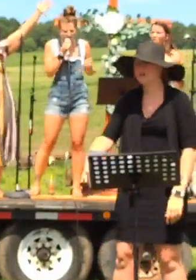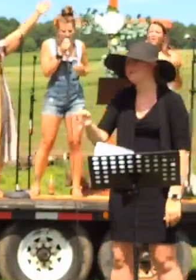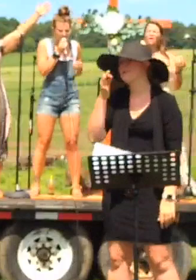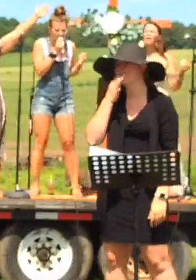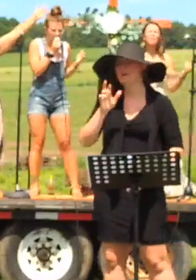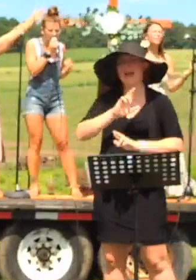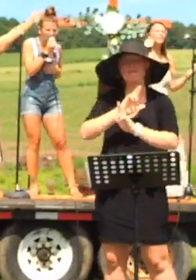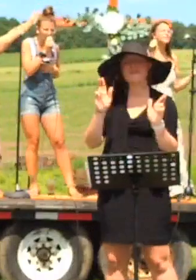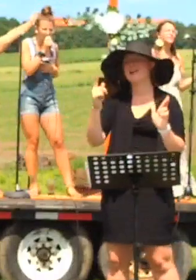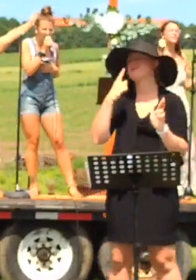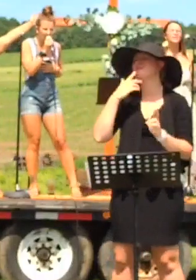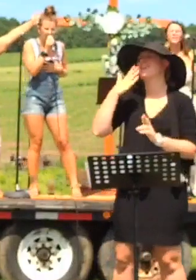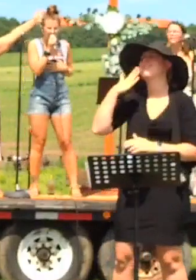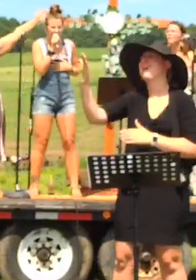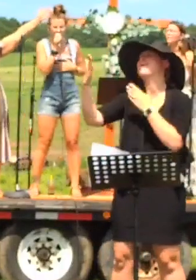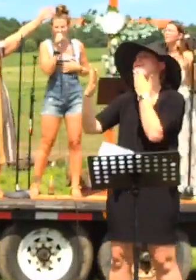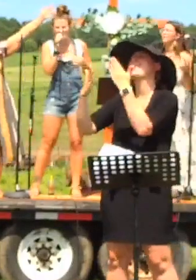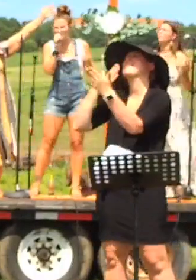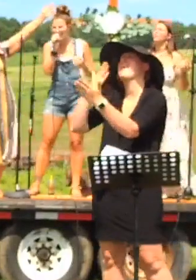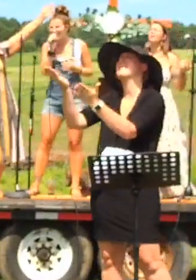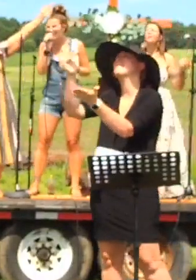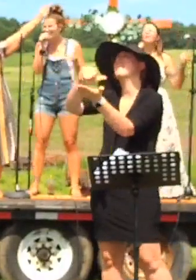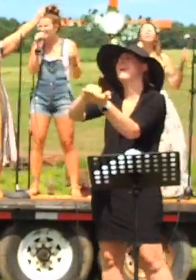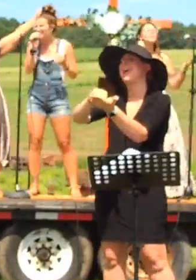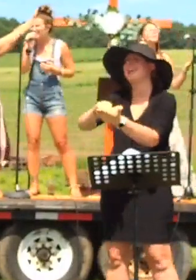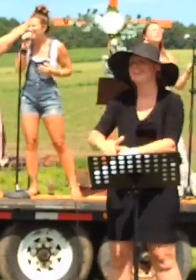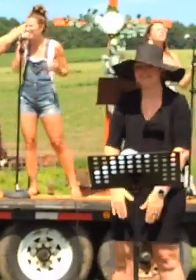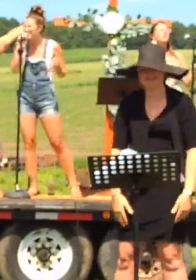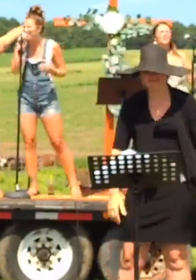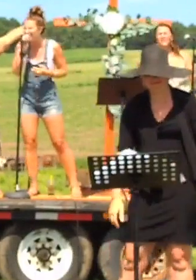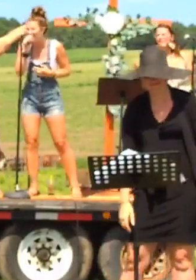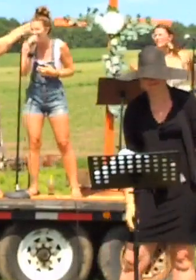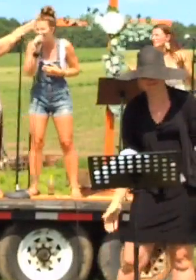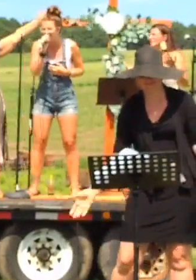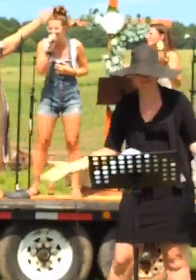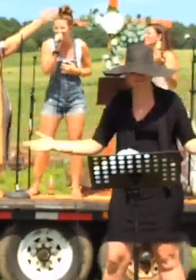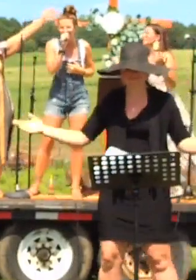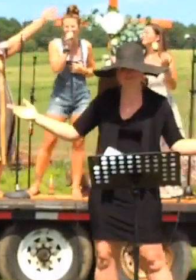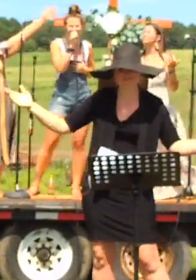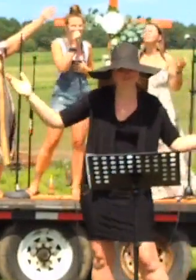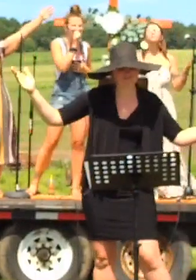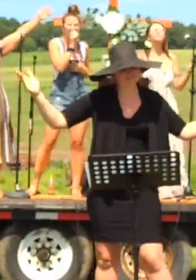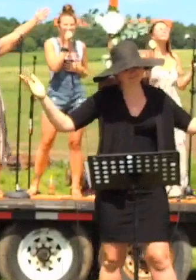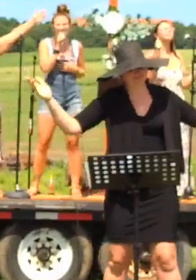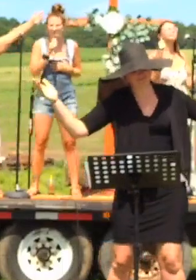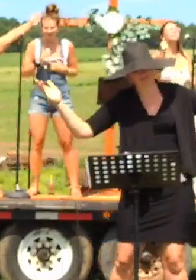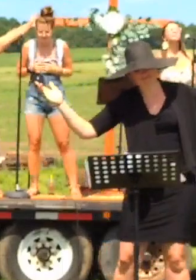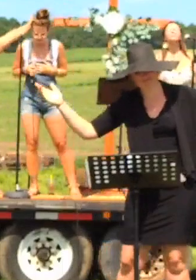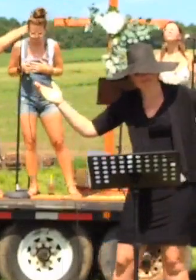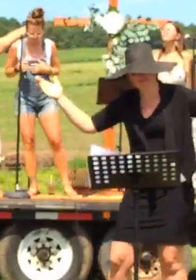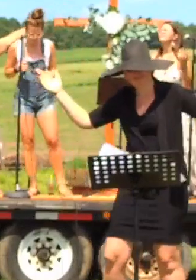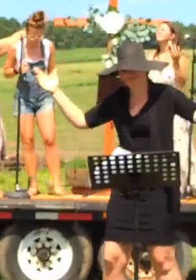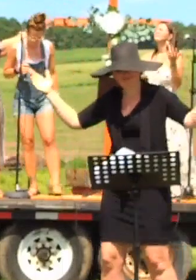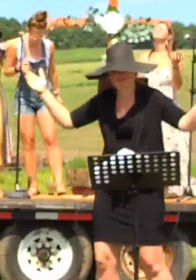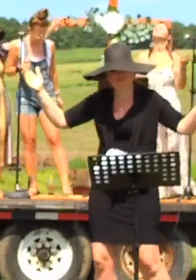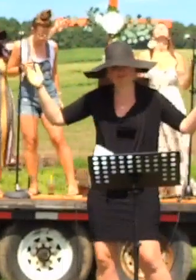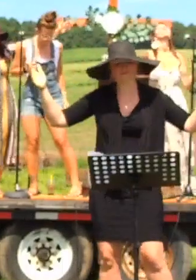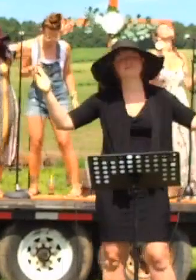love. My heart will sing your praise again.